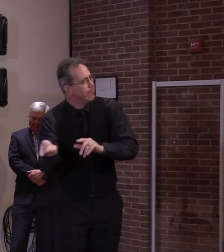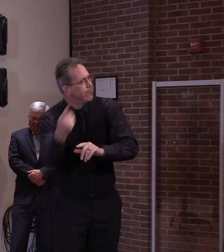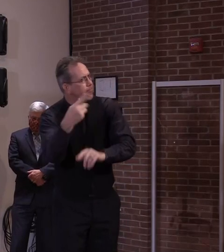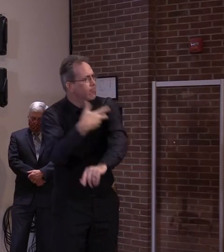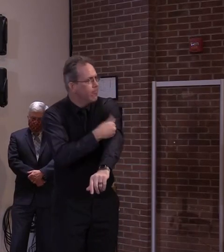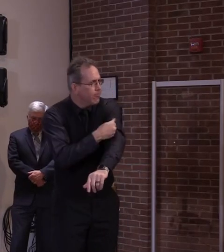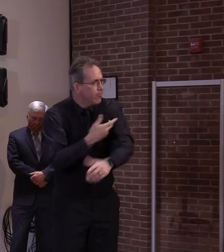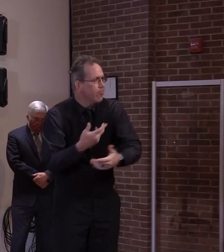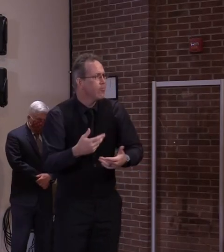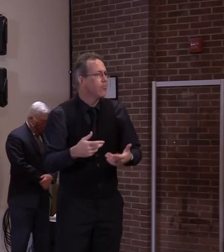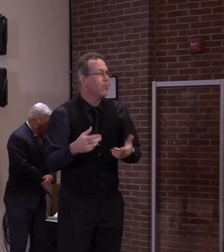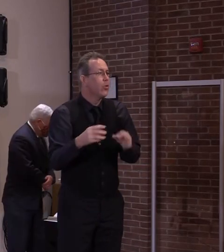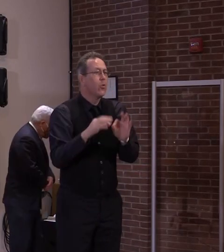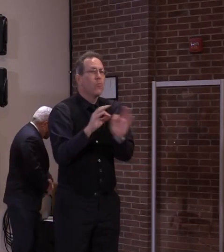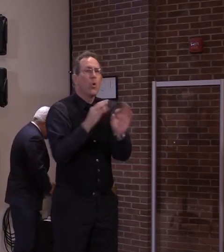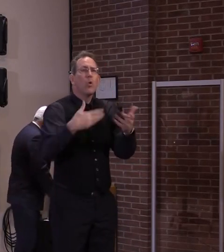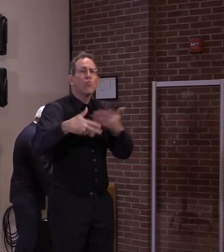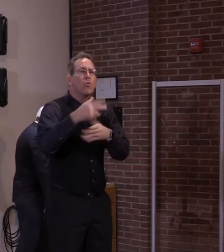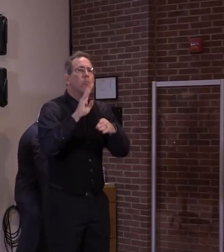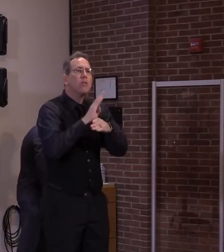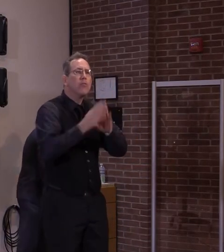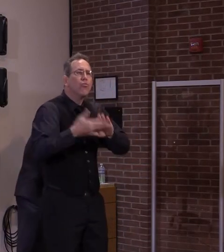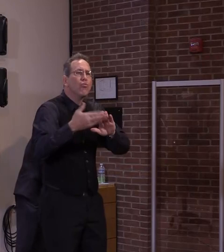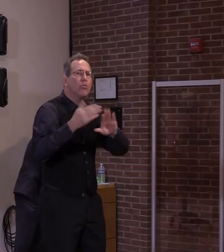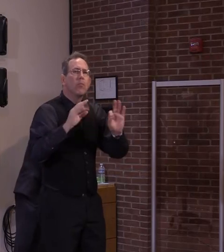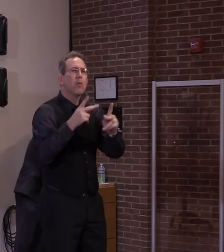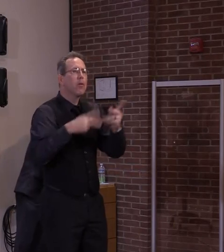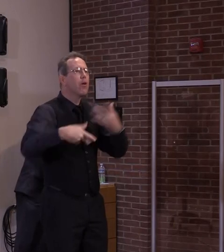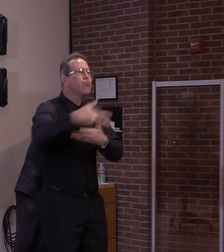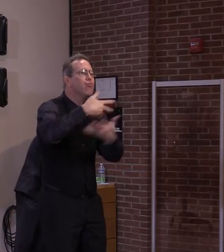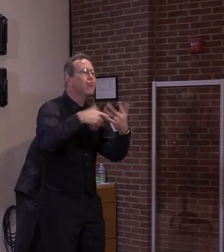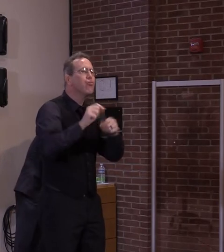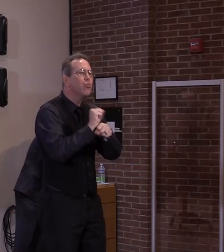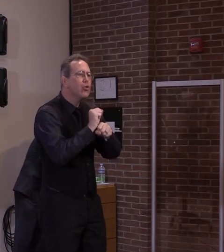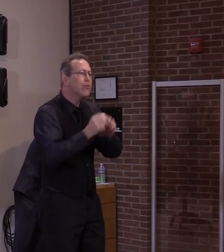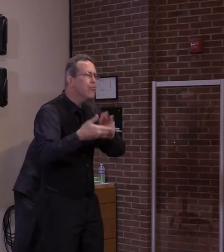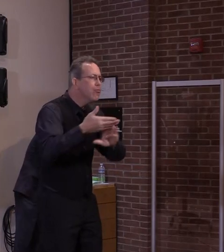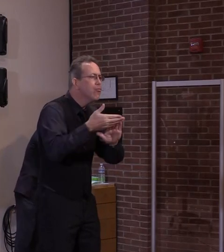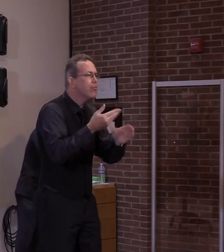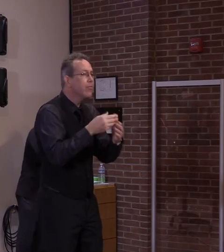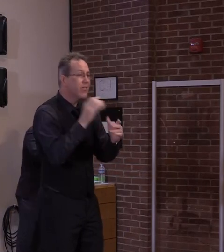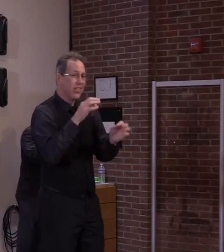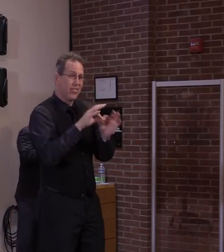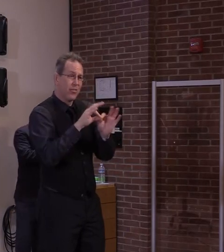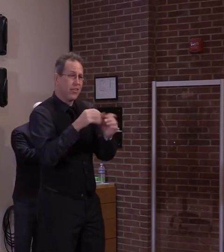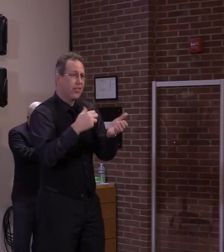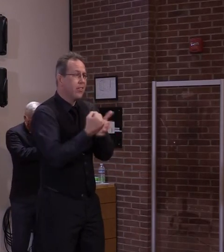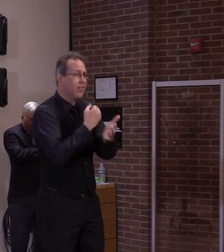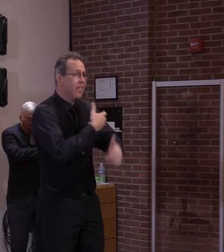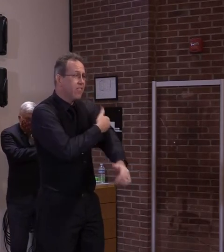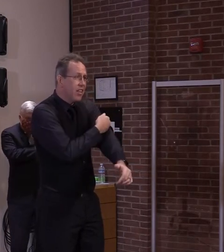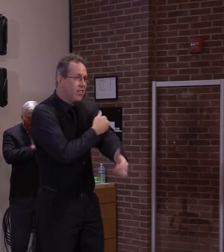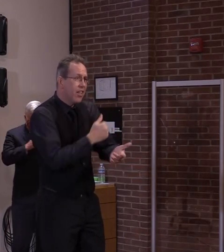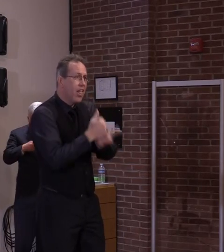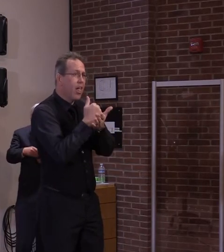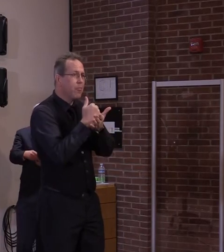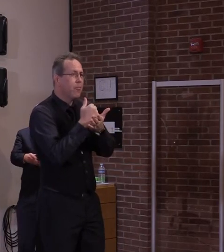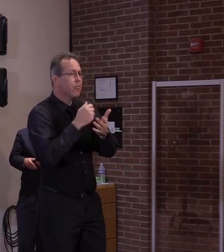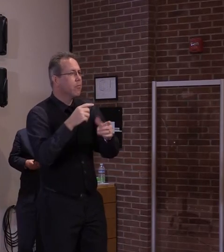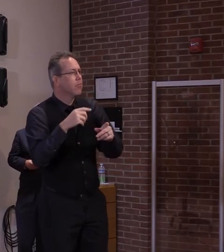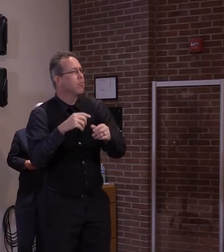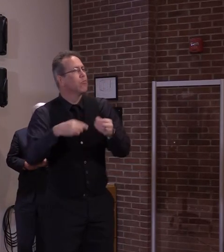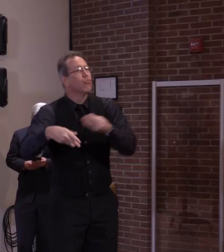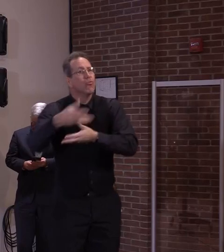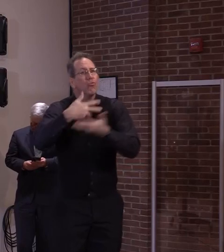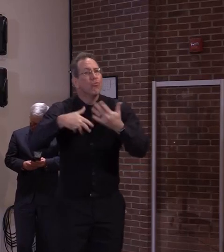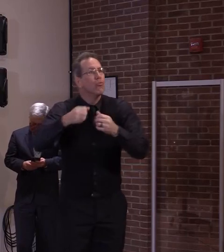their daily lives, going to their child's concert or going to work or going to the Flynn to take in a show. And so